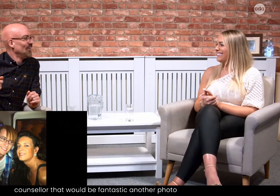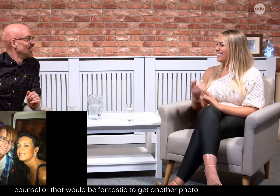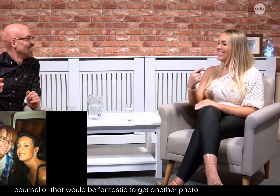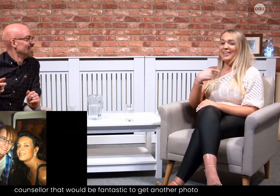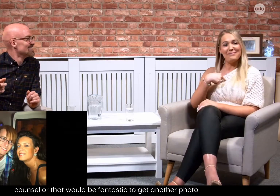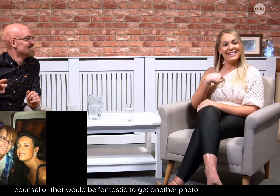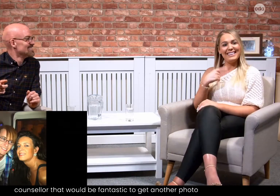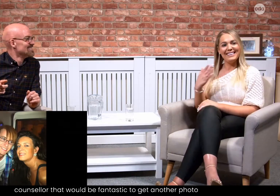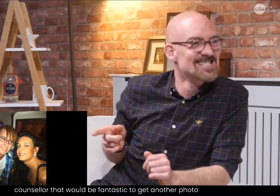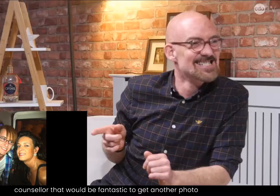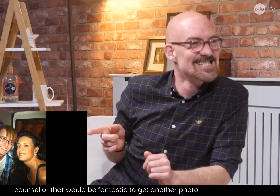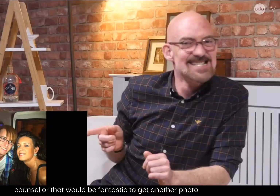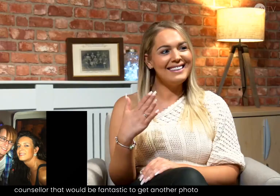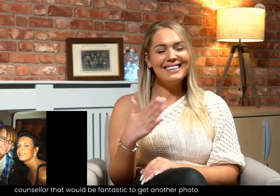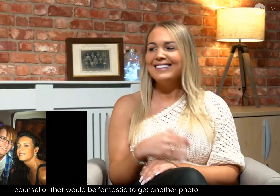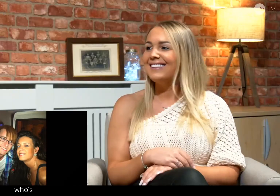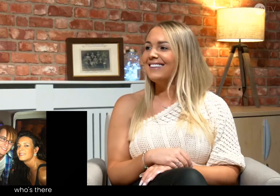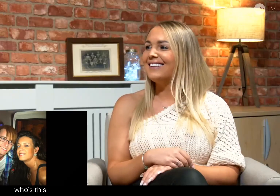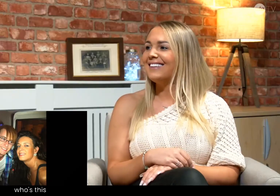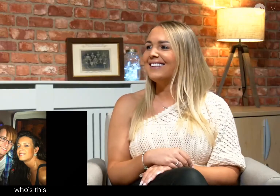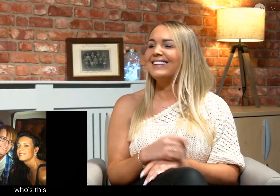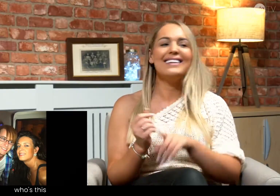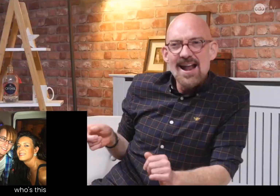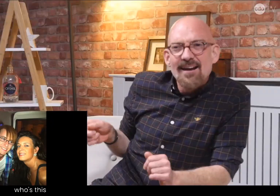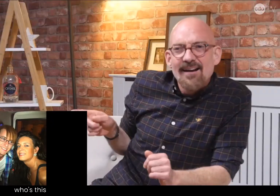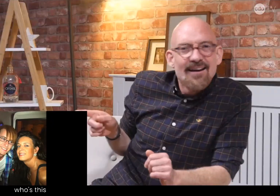Who's this? That's me.